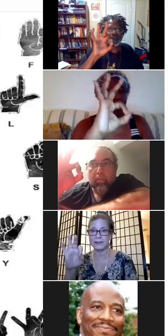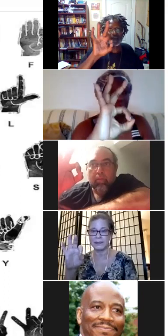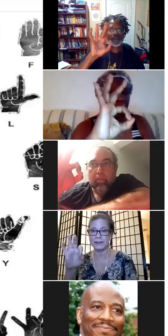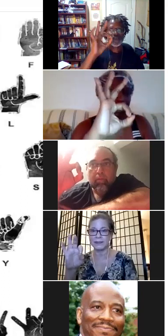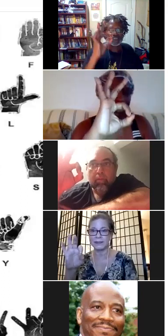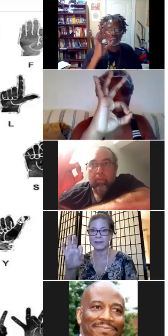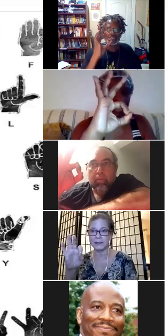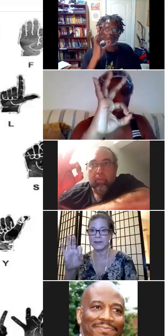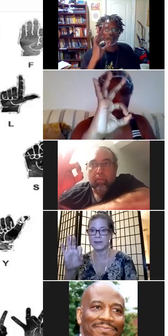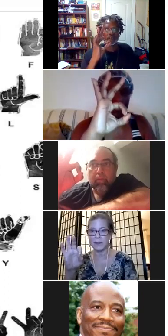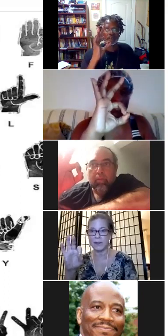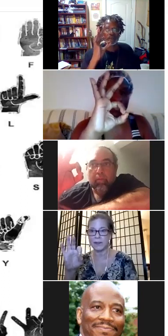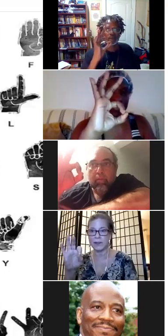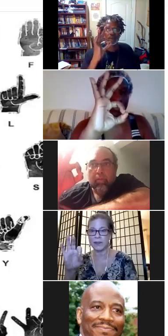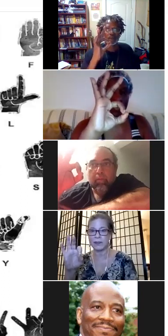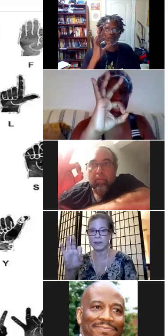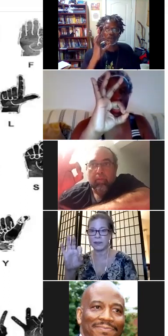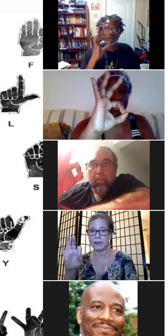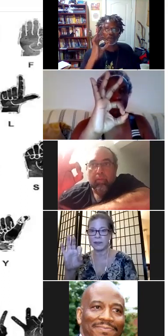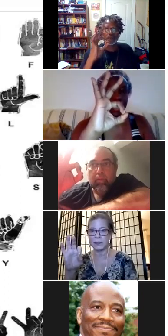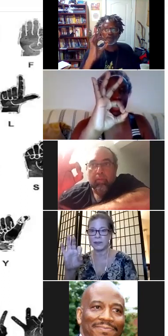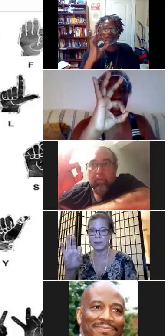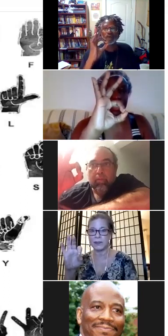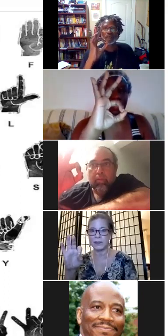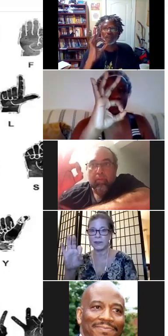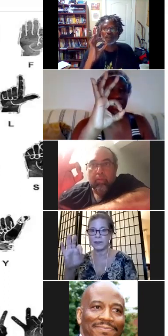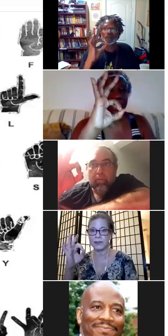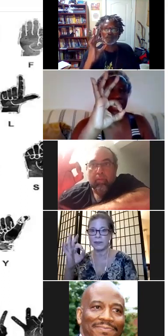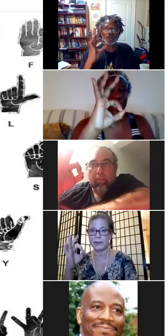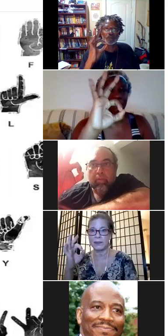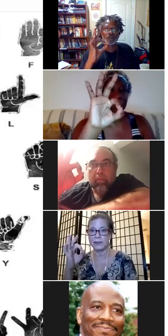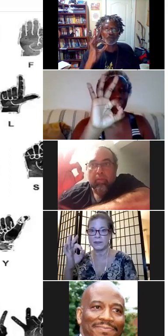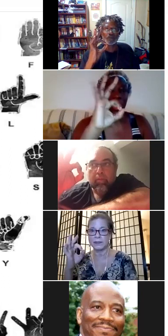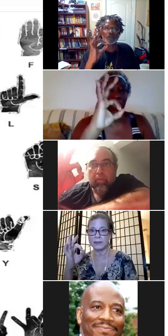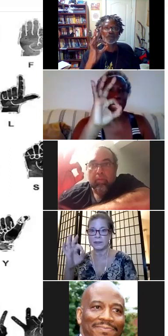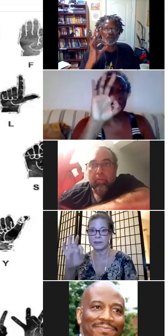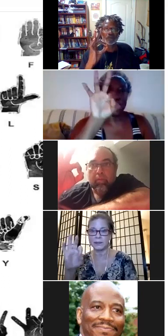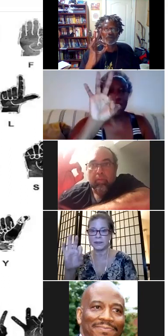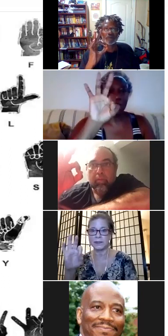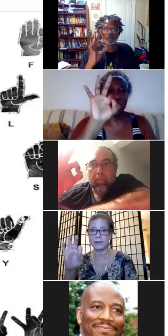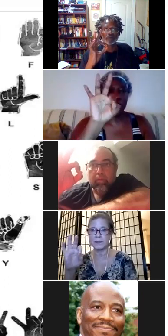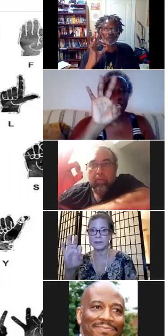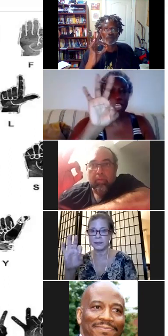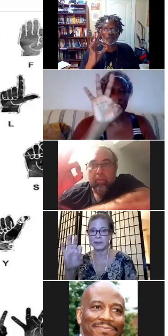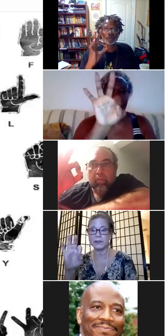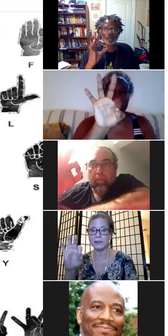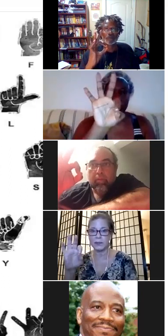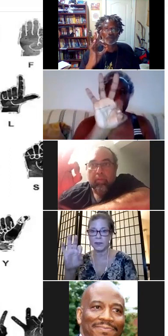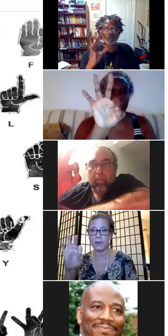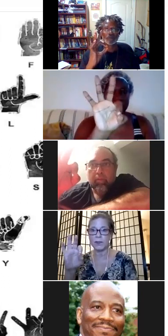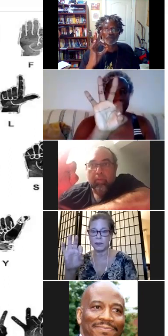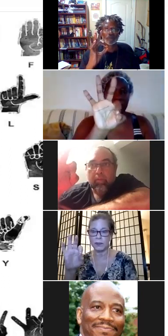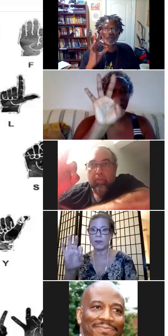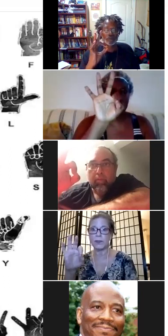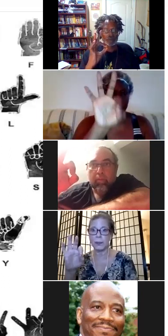Is it okay facing this way? Yeah. Yeah, just make your hand comfortable. When the sign is comfortable